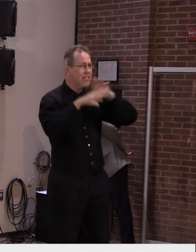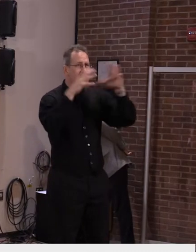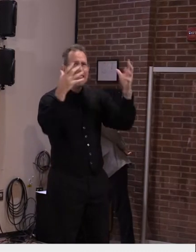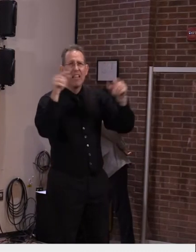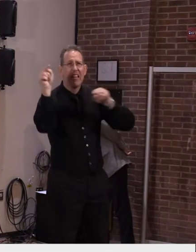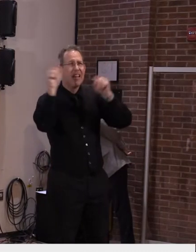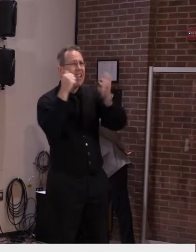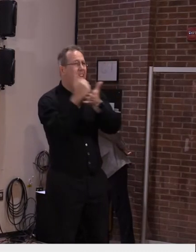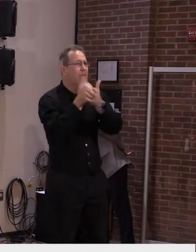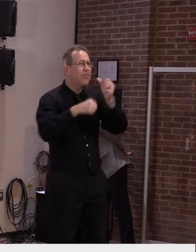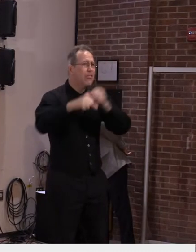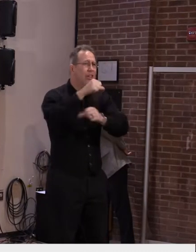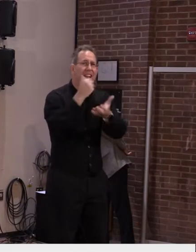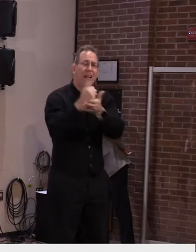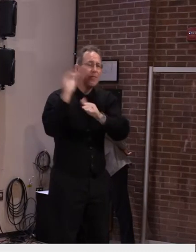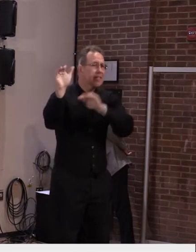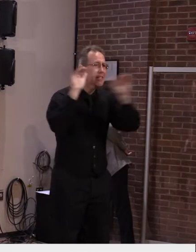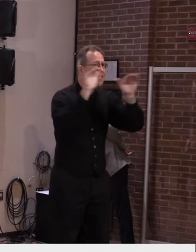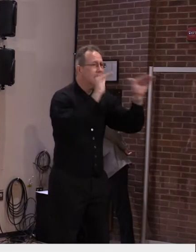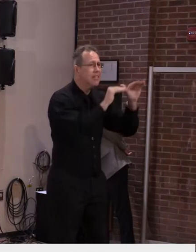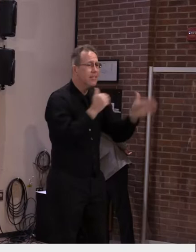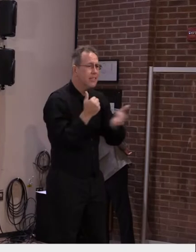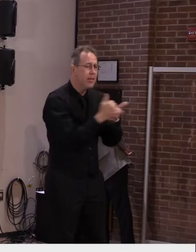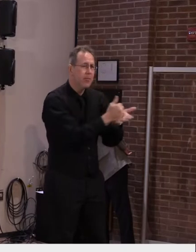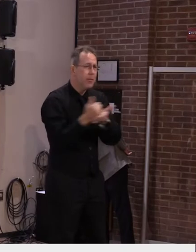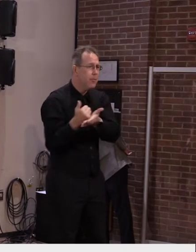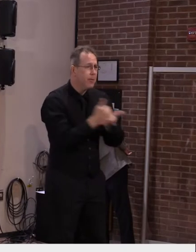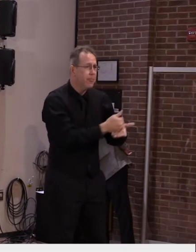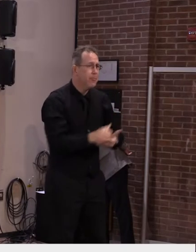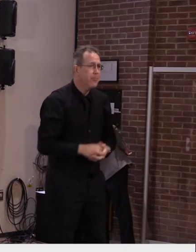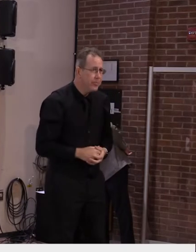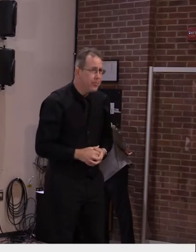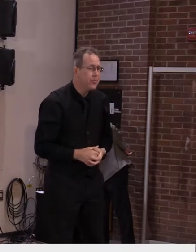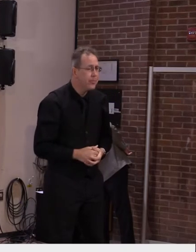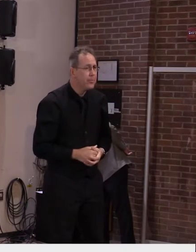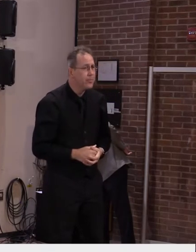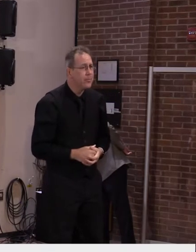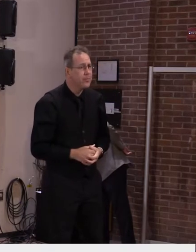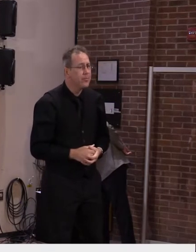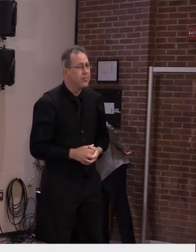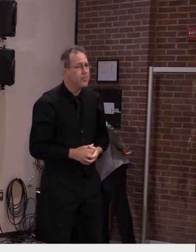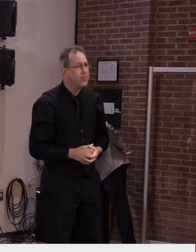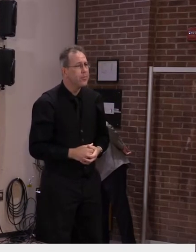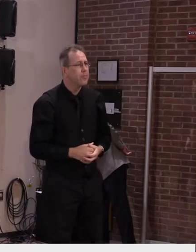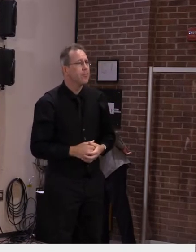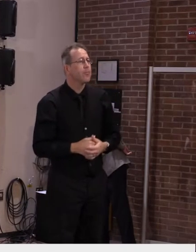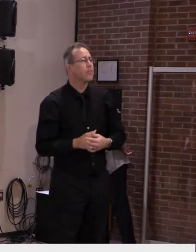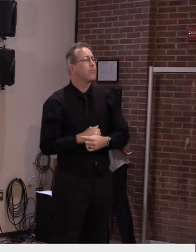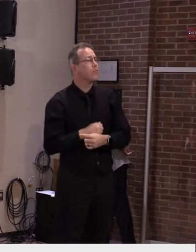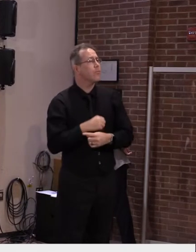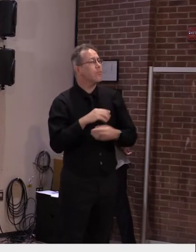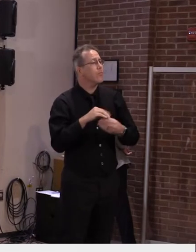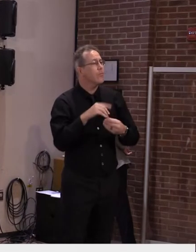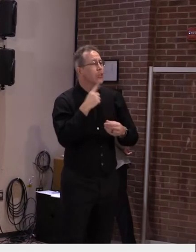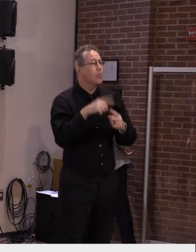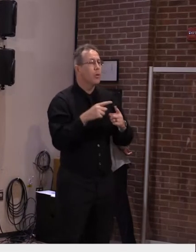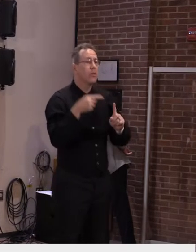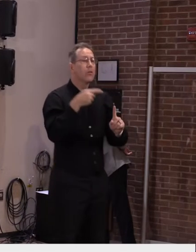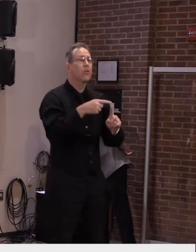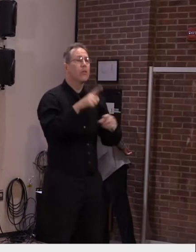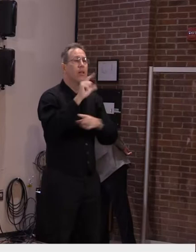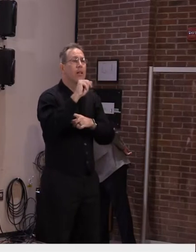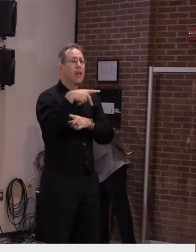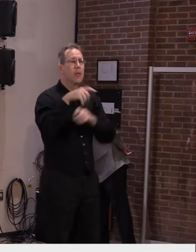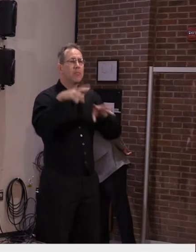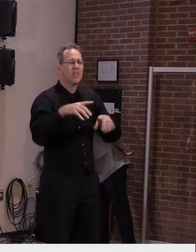against something that we know we can immunize you against. When it comes to the Rapid testing, I think that's a little less of an